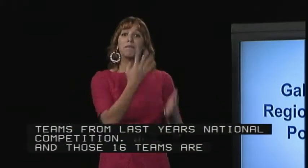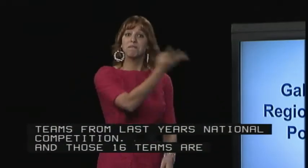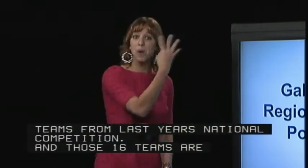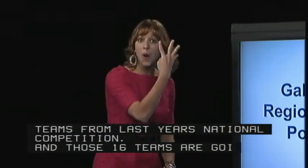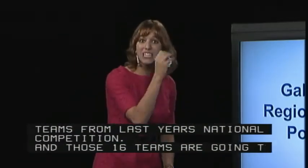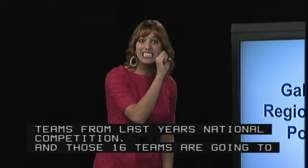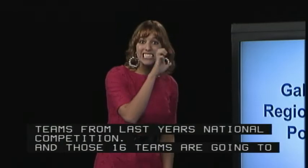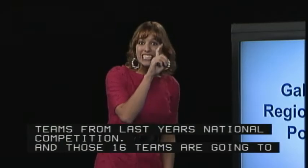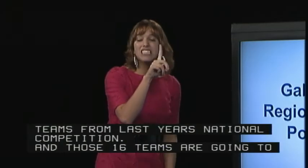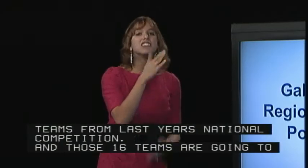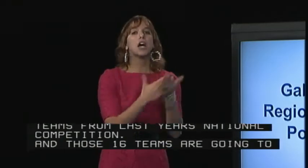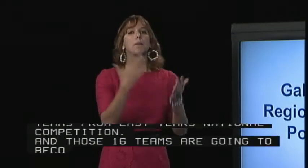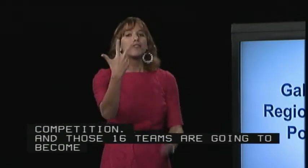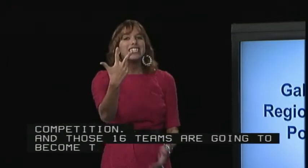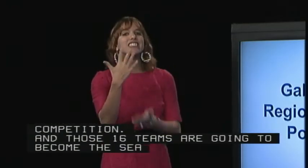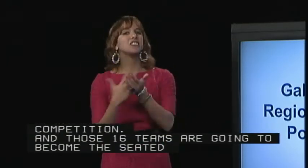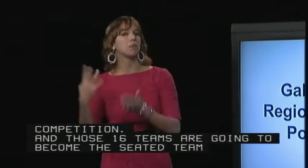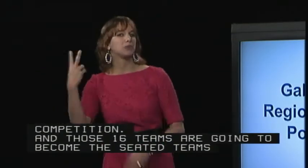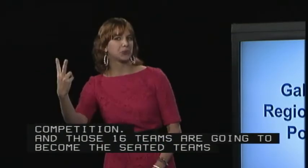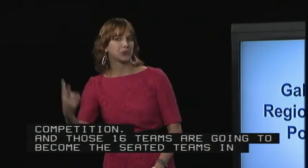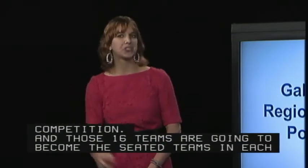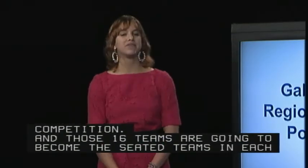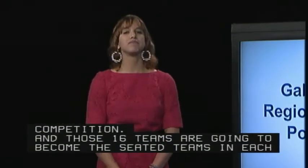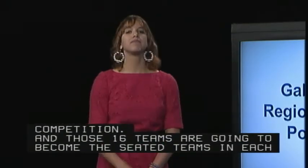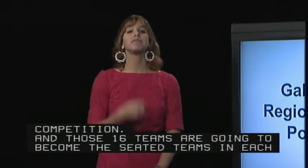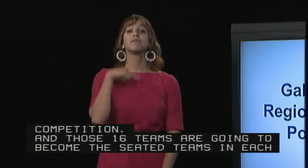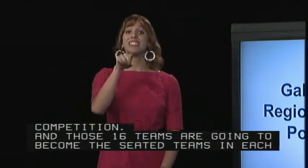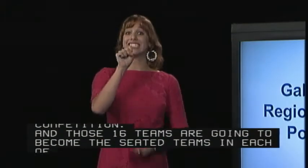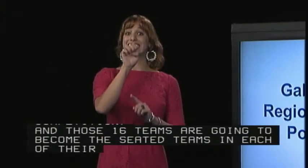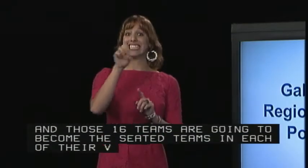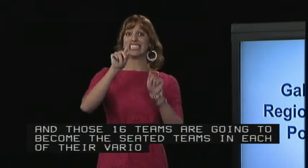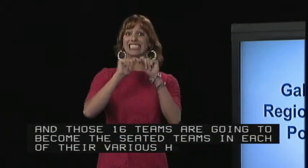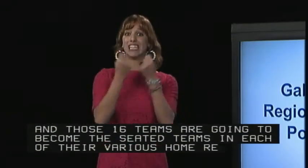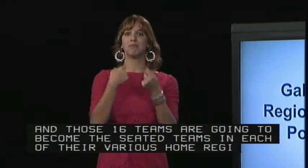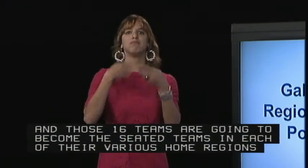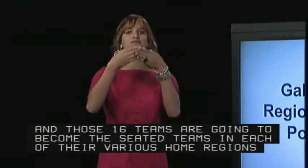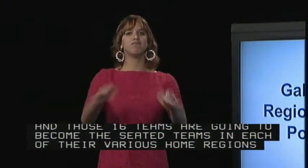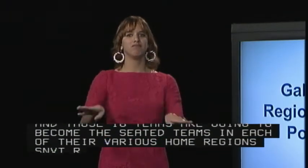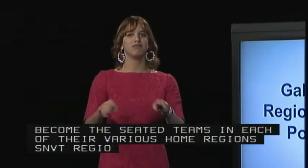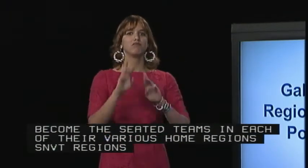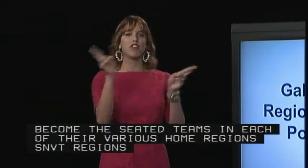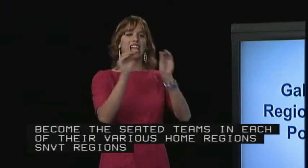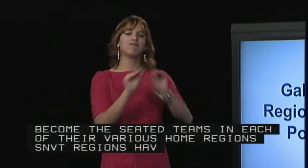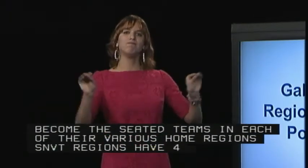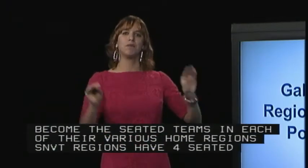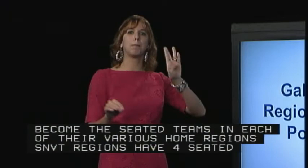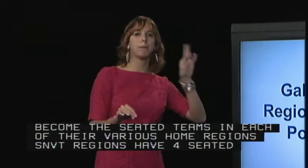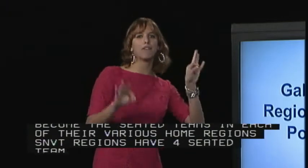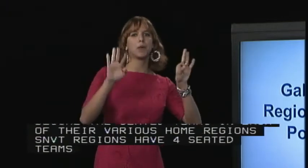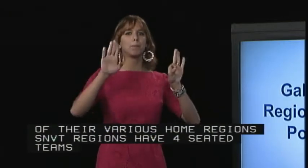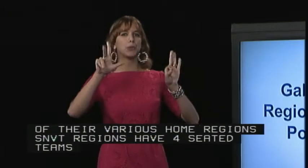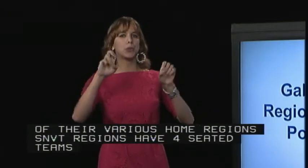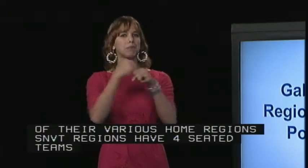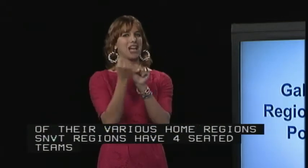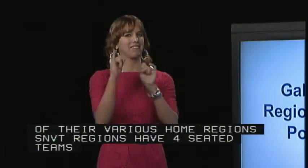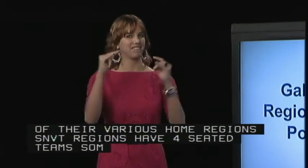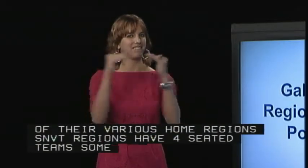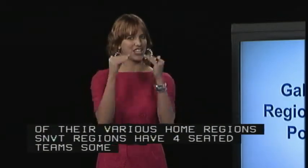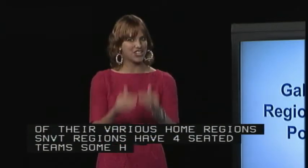home regions. Some of the regions have 4 seeded teams, some have 3, and some have 2. Those seeded teams are already assigned to the buff and